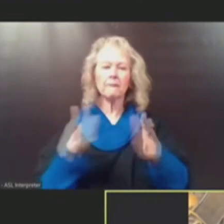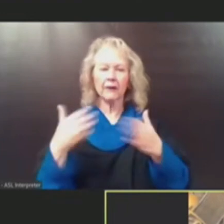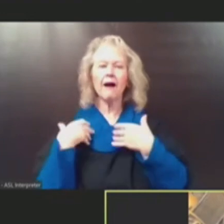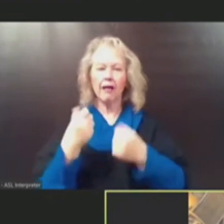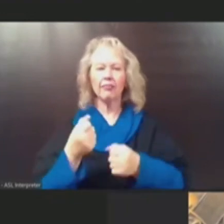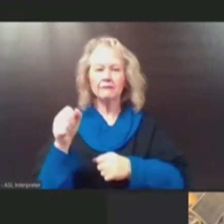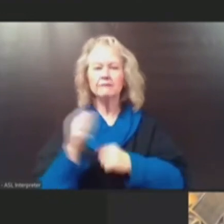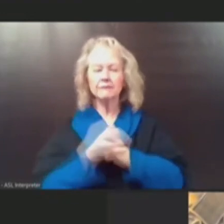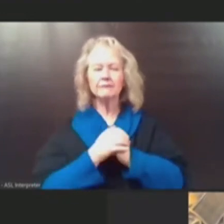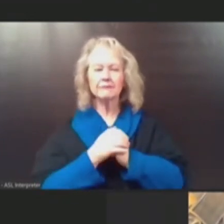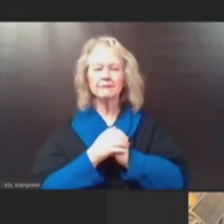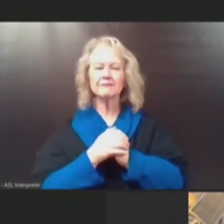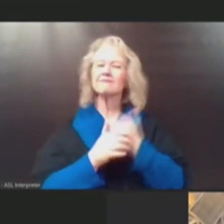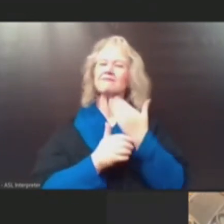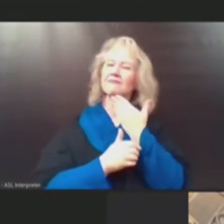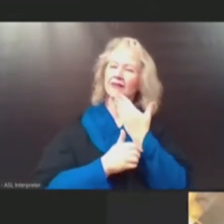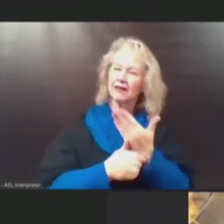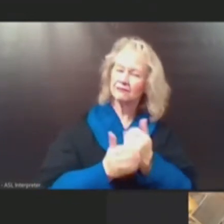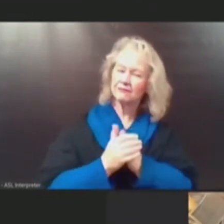Thank you.